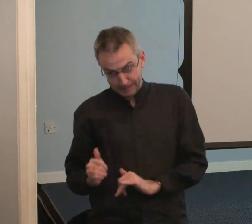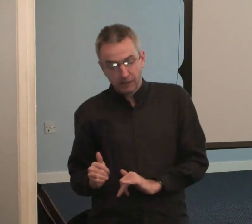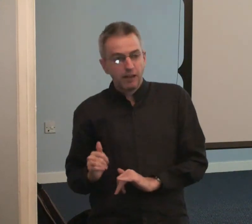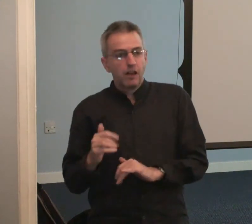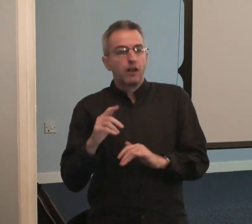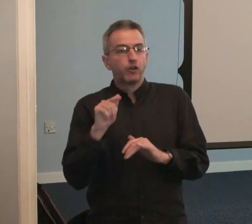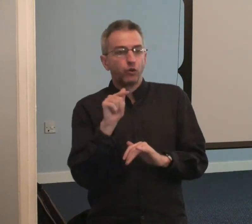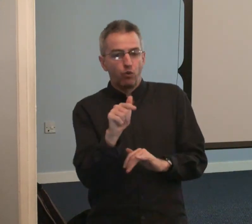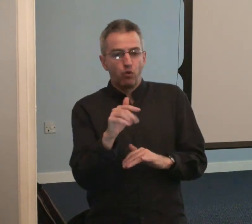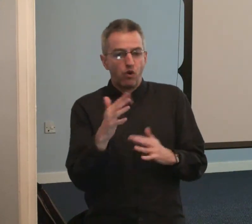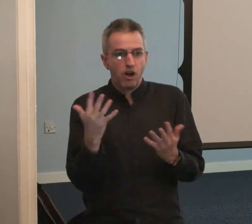will analyze it.